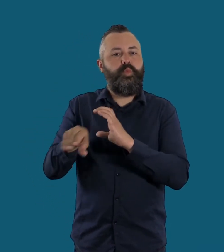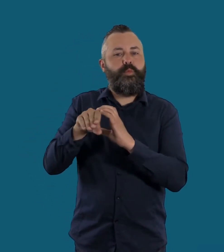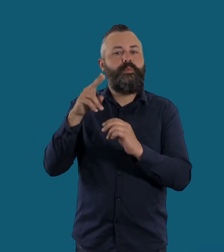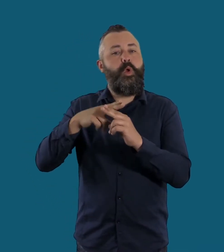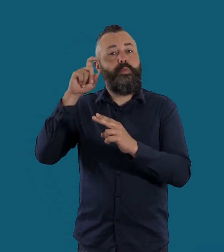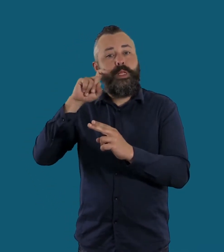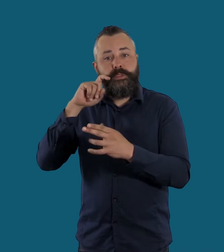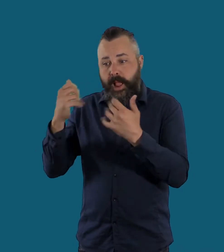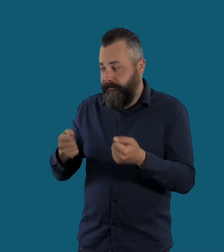generator,